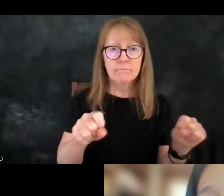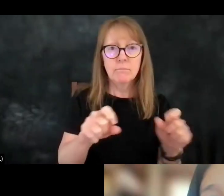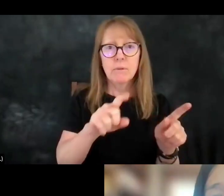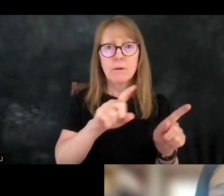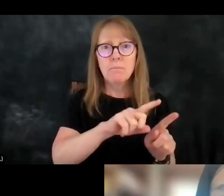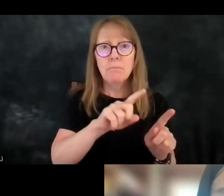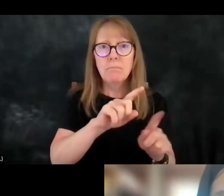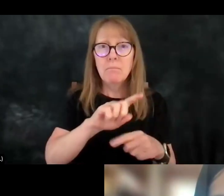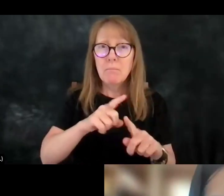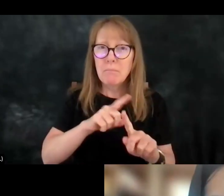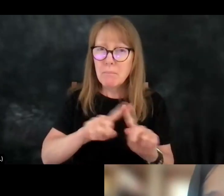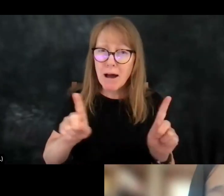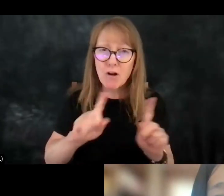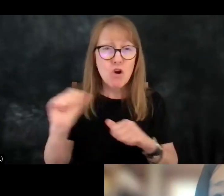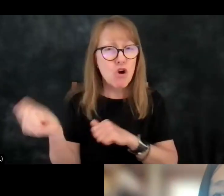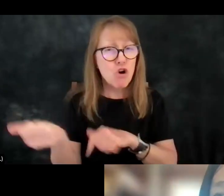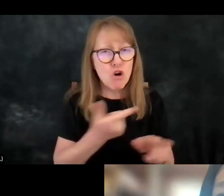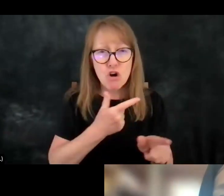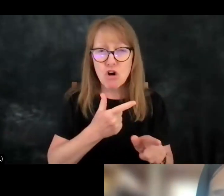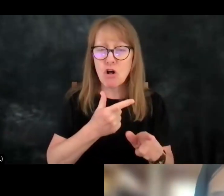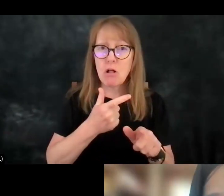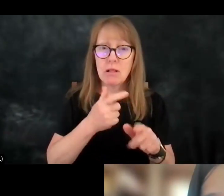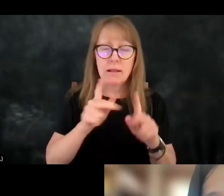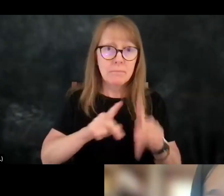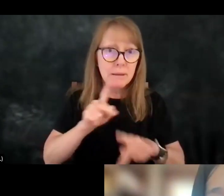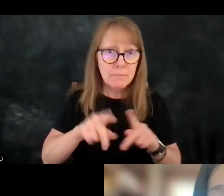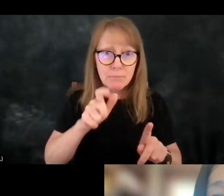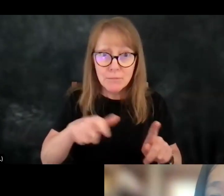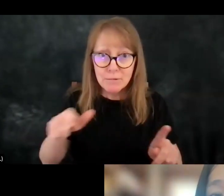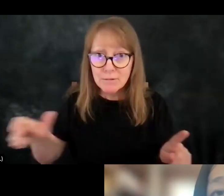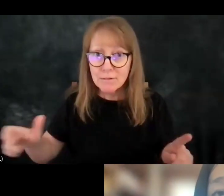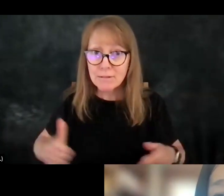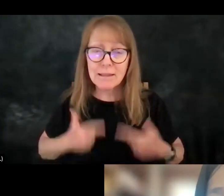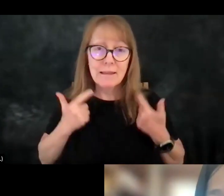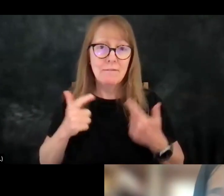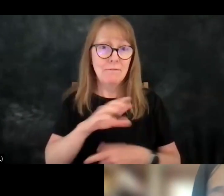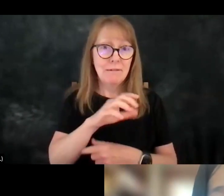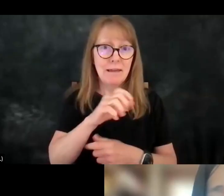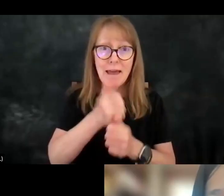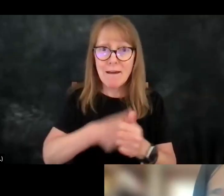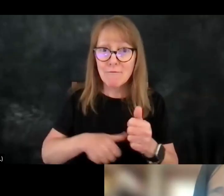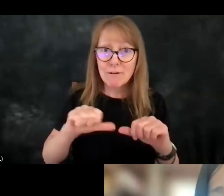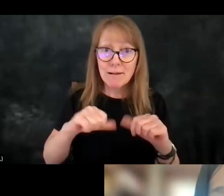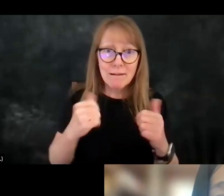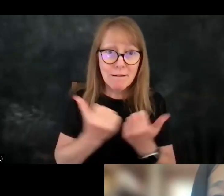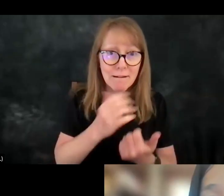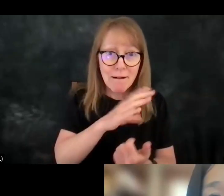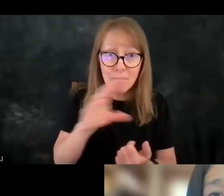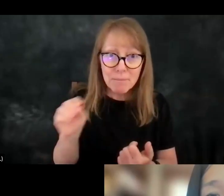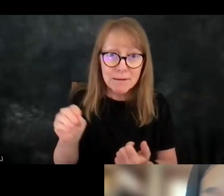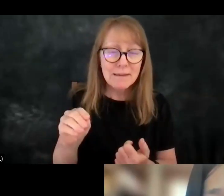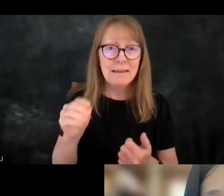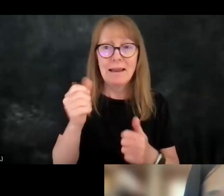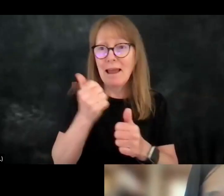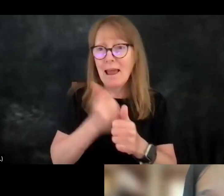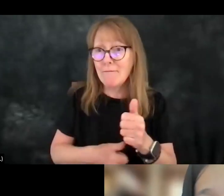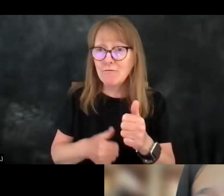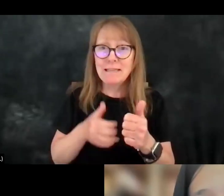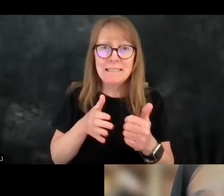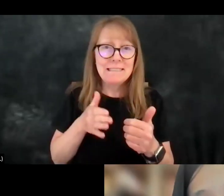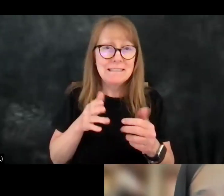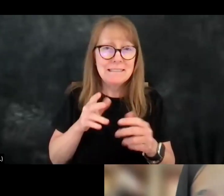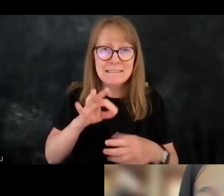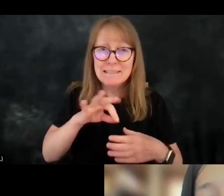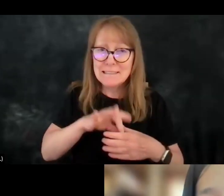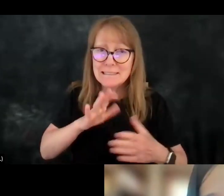person in our city, every company in our city, every organization who wants to be a good neighbor and get involved to roll